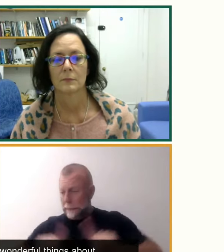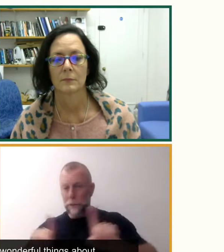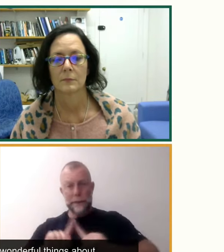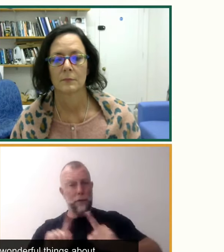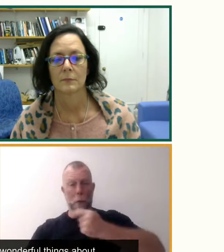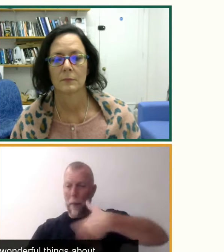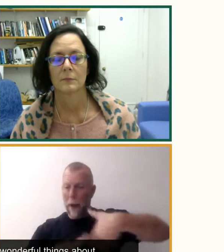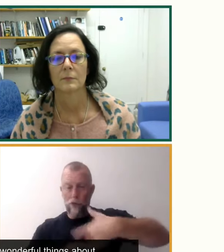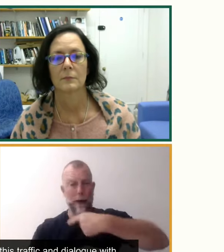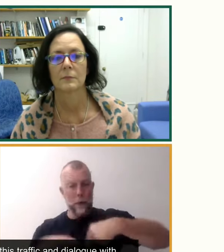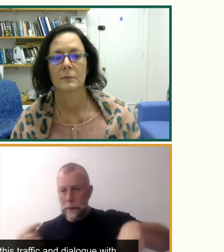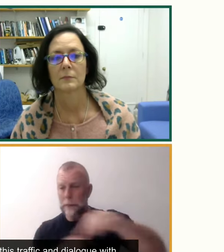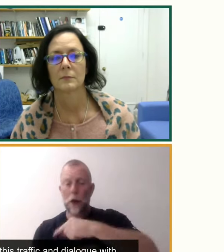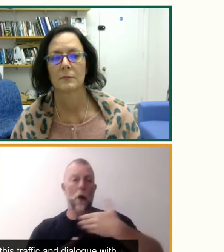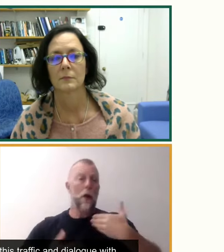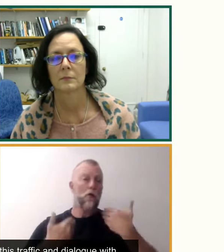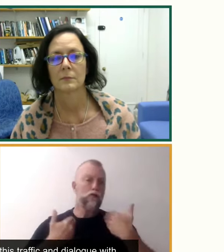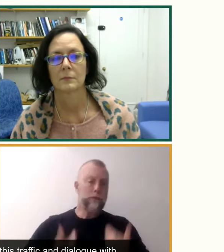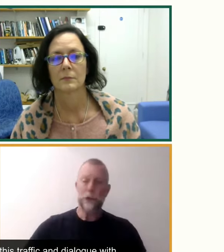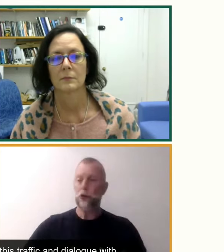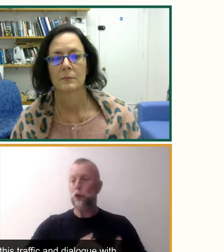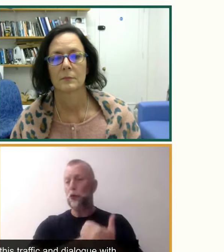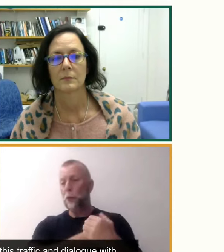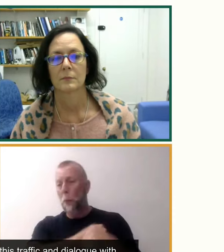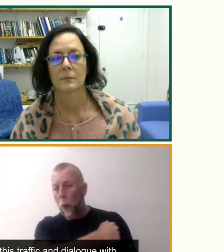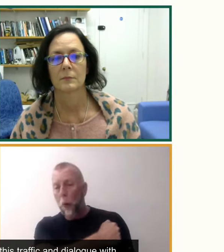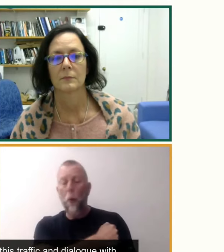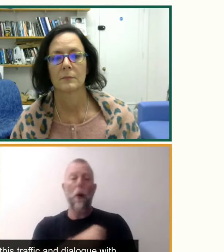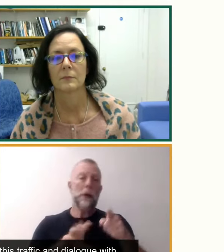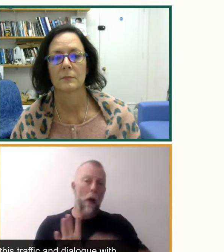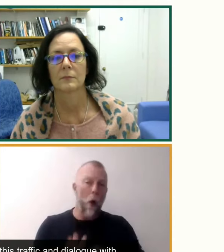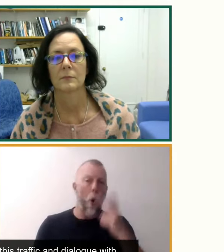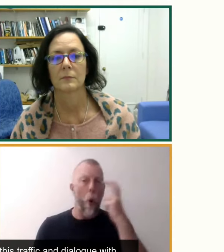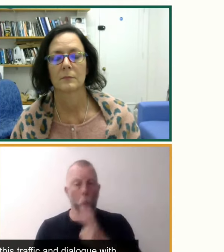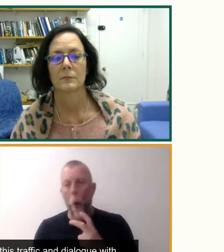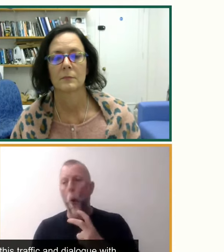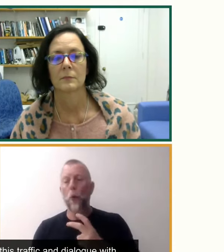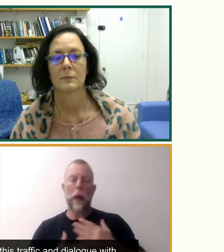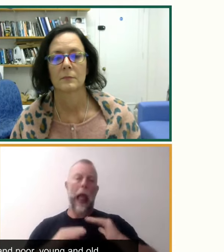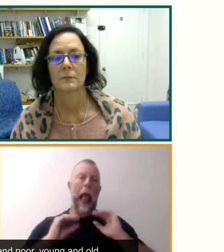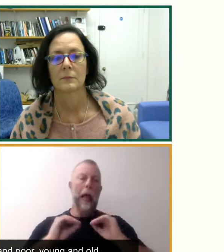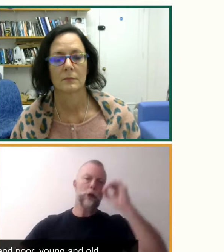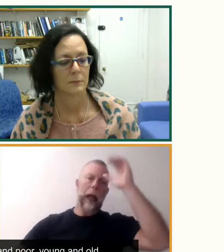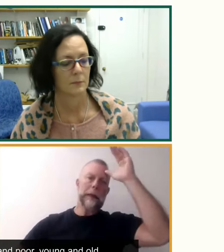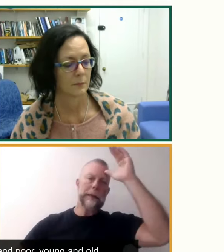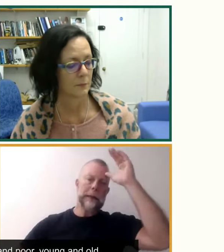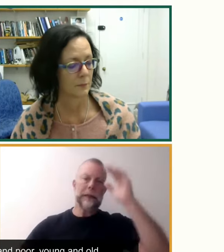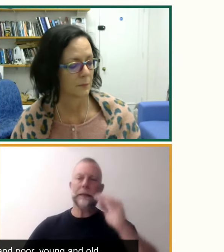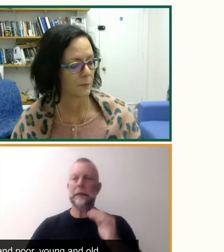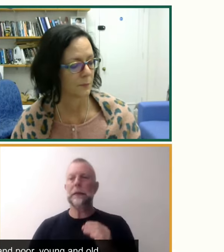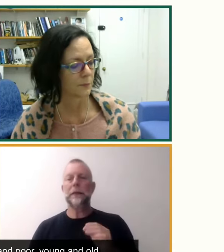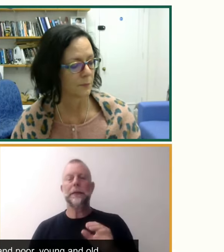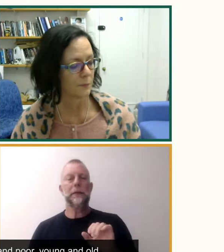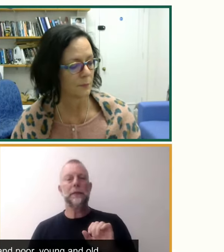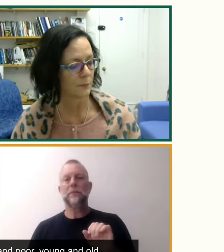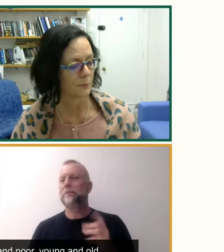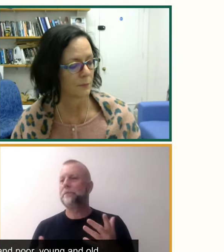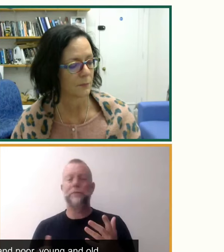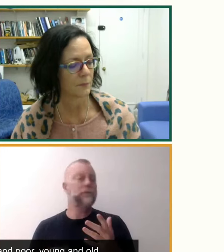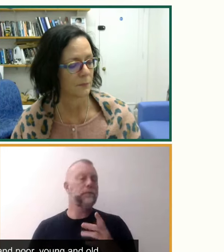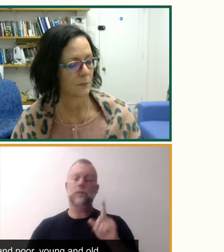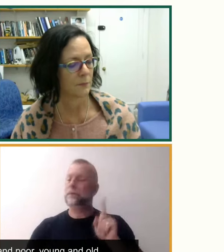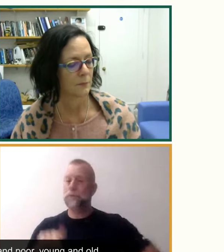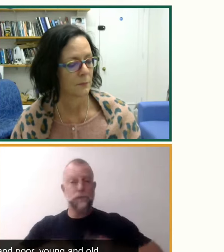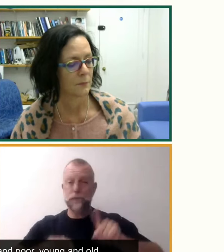of life, you know, rich and poor, young and old, educated, uneducated, everybody. It's a wonderful mix it throws you